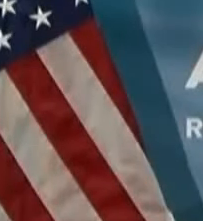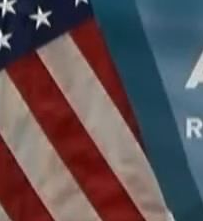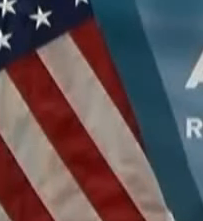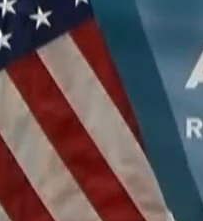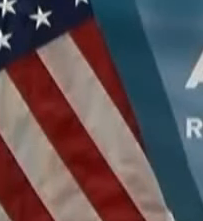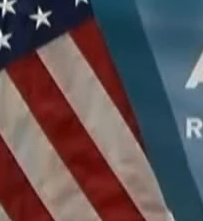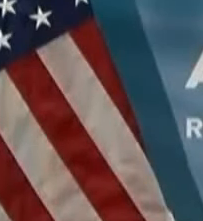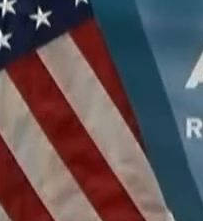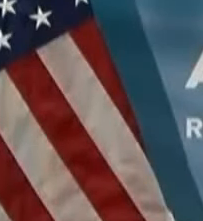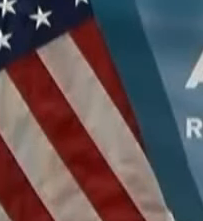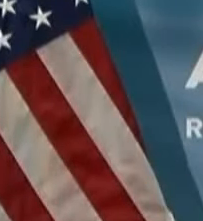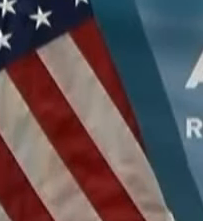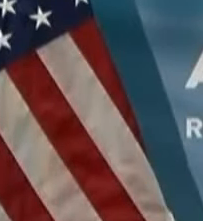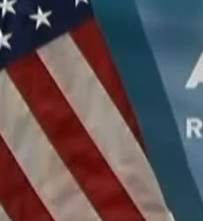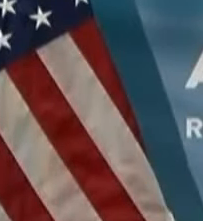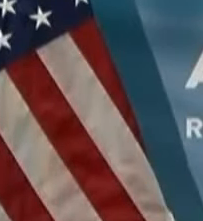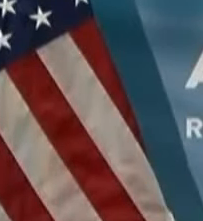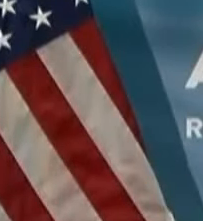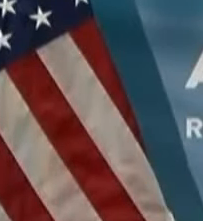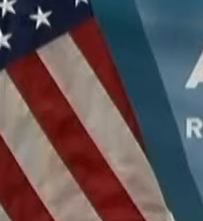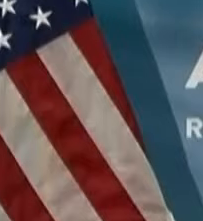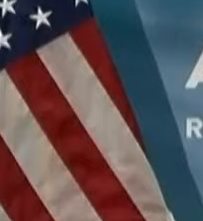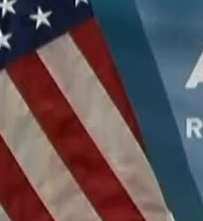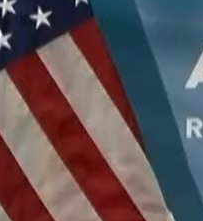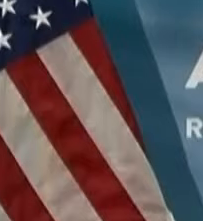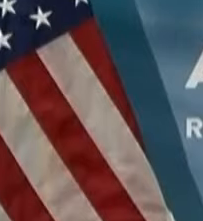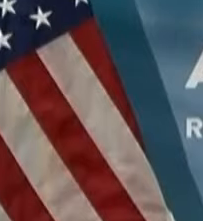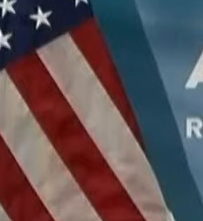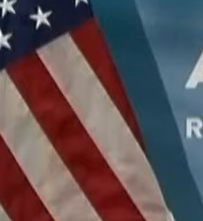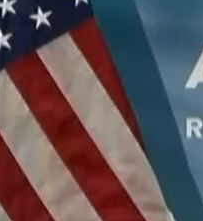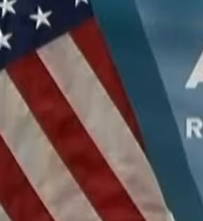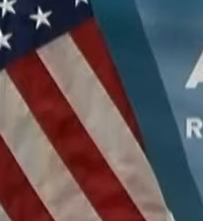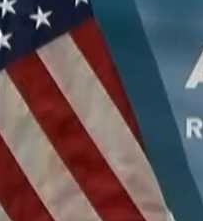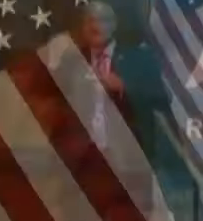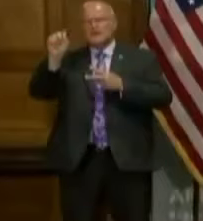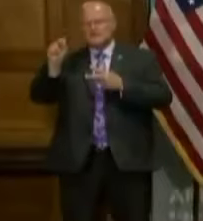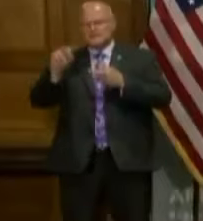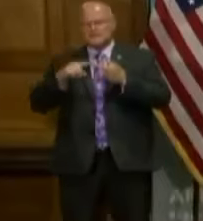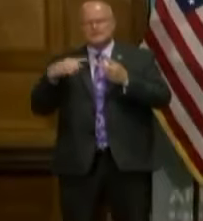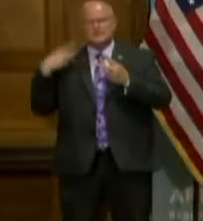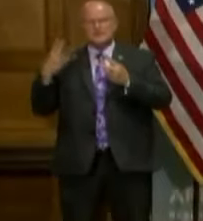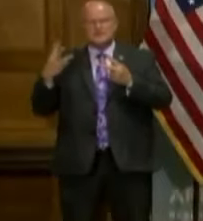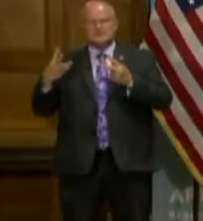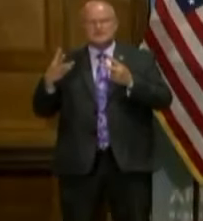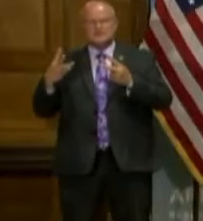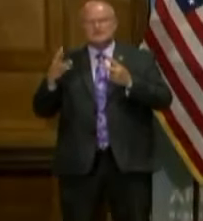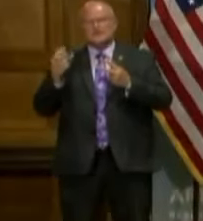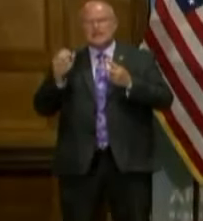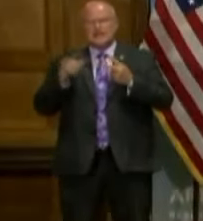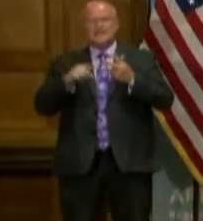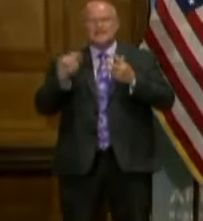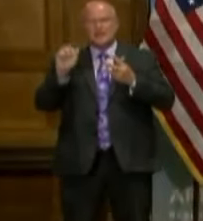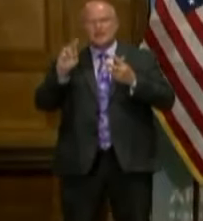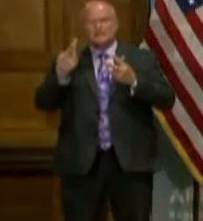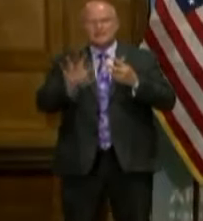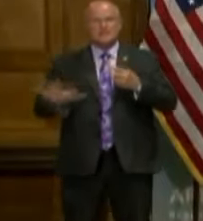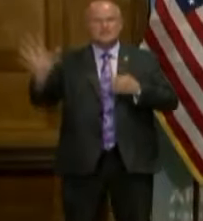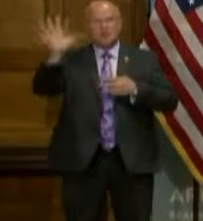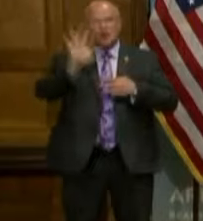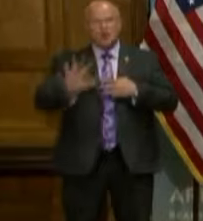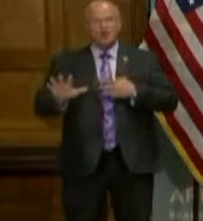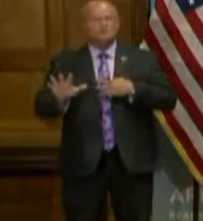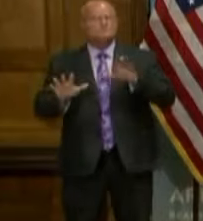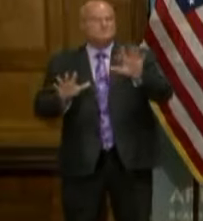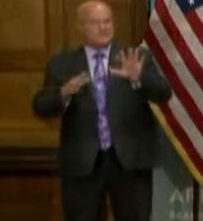look at testing as well in these counties. And so this is Benton County, Washington County, and Arkansas as a whole. And this is